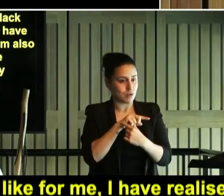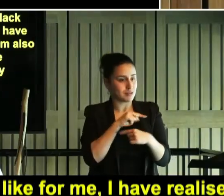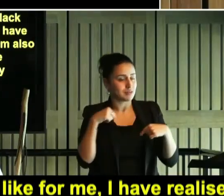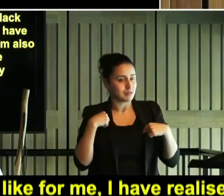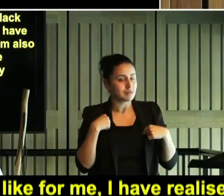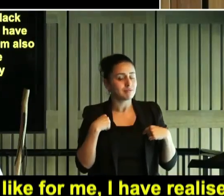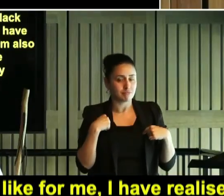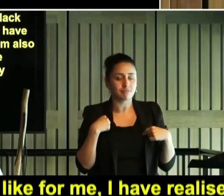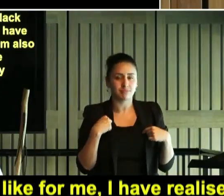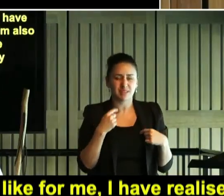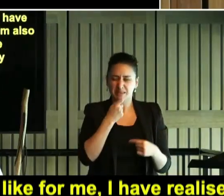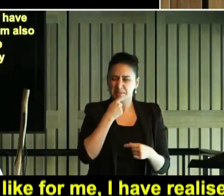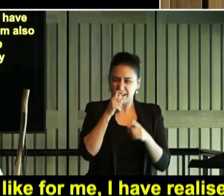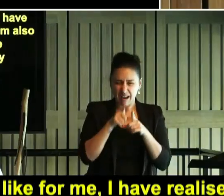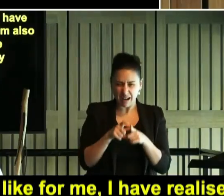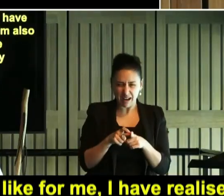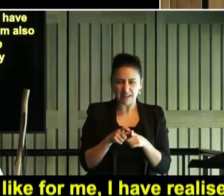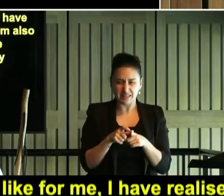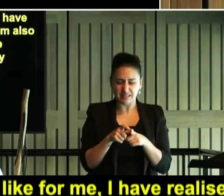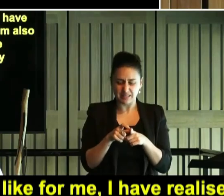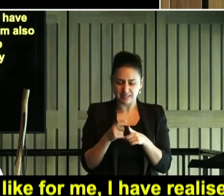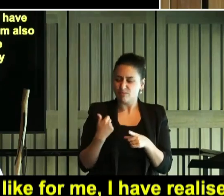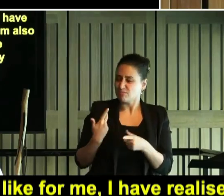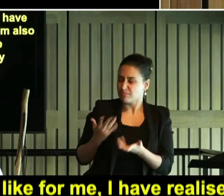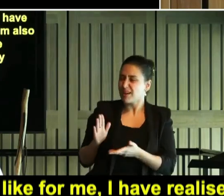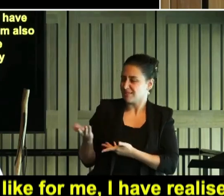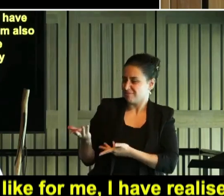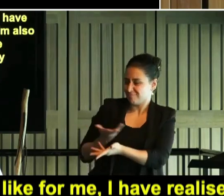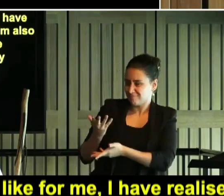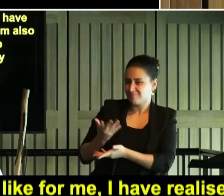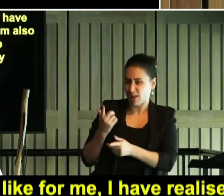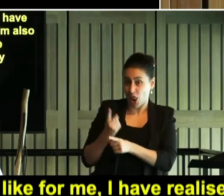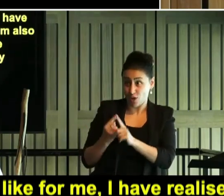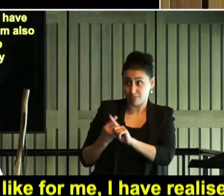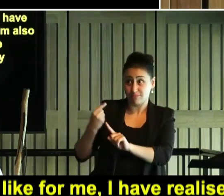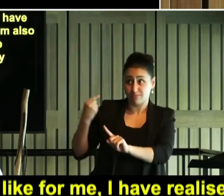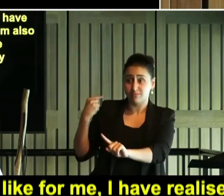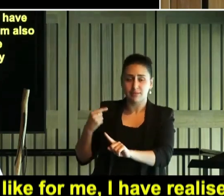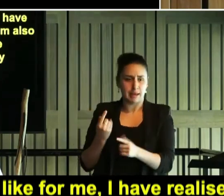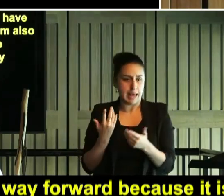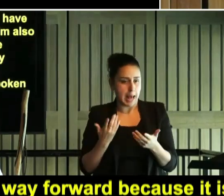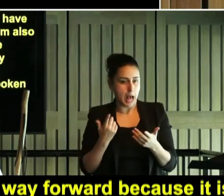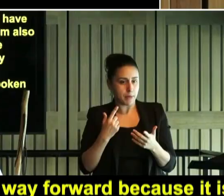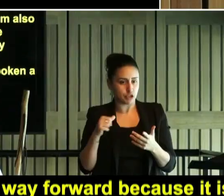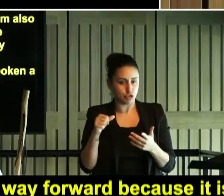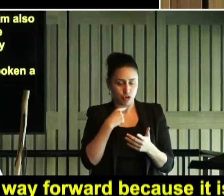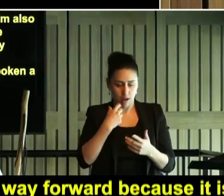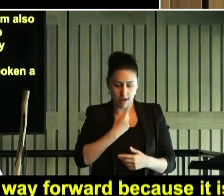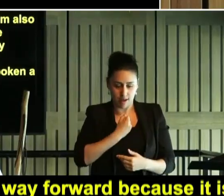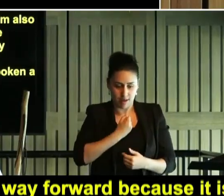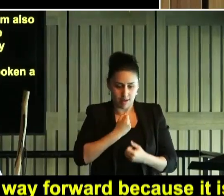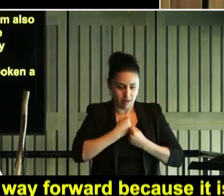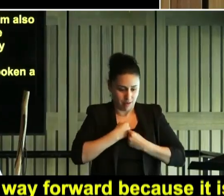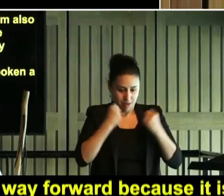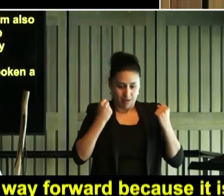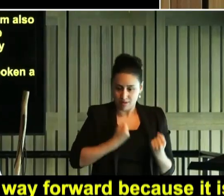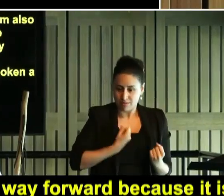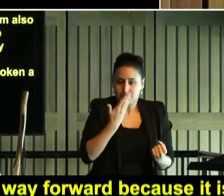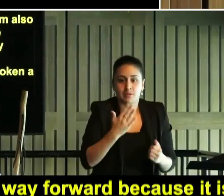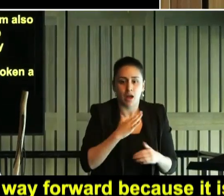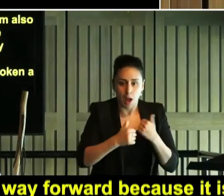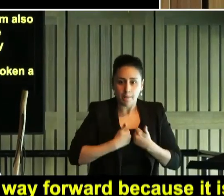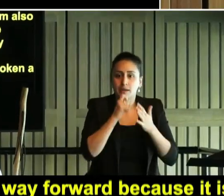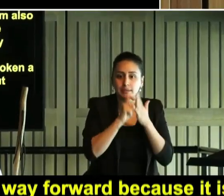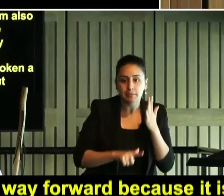it's tricky, you know. I guess I feel like you and I have spoken a lot about this, is like, how much do you share about your disability, or how much do